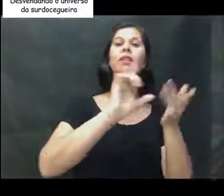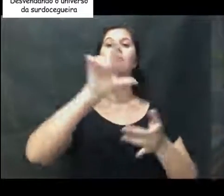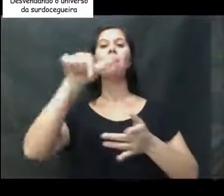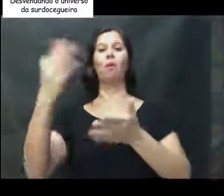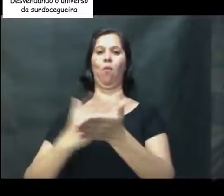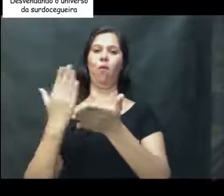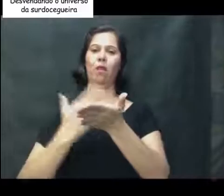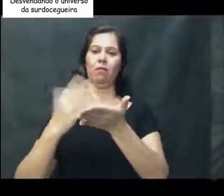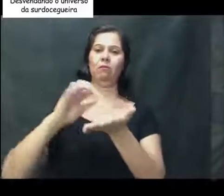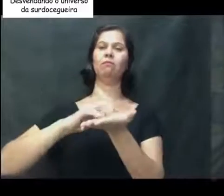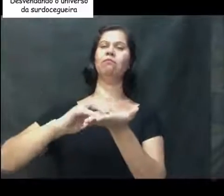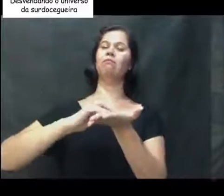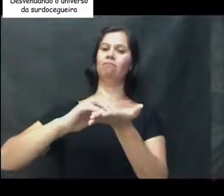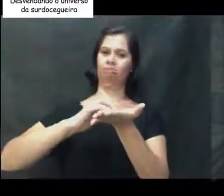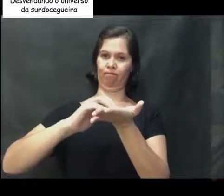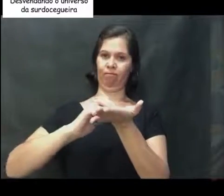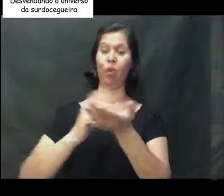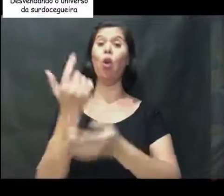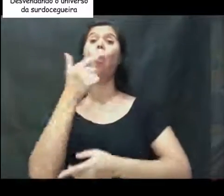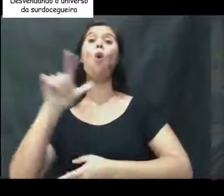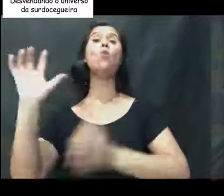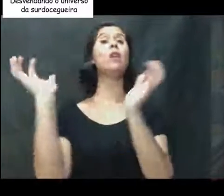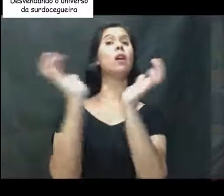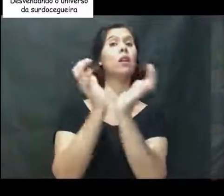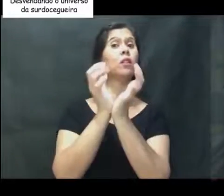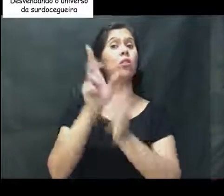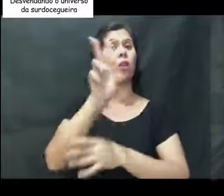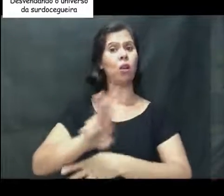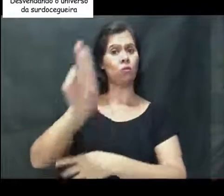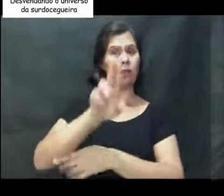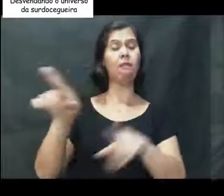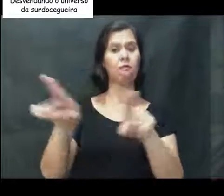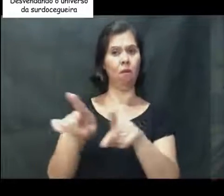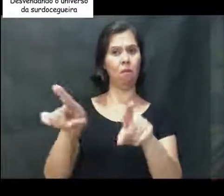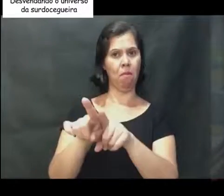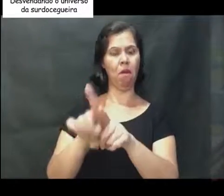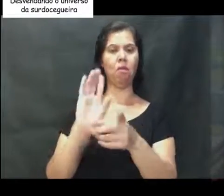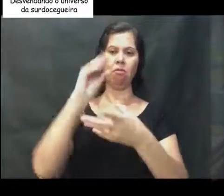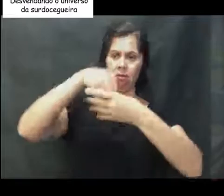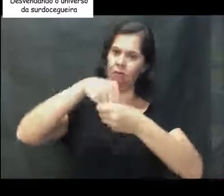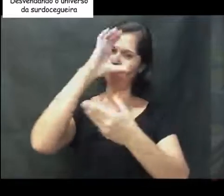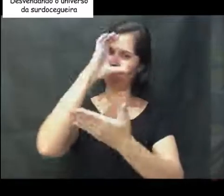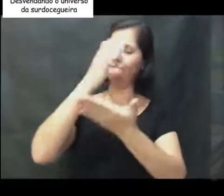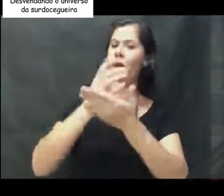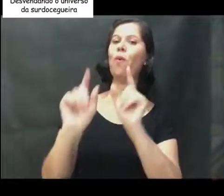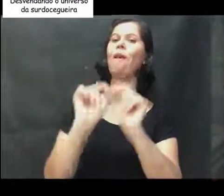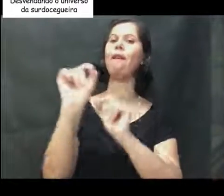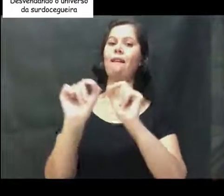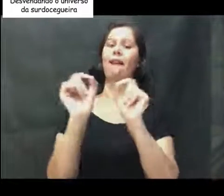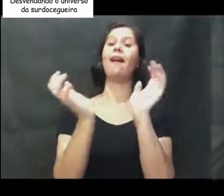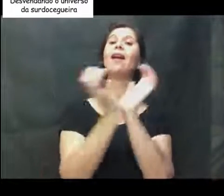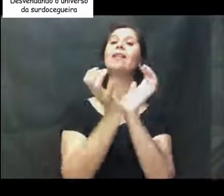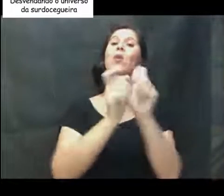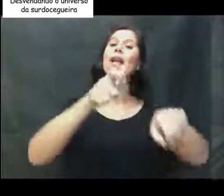The other type of tactile symbol, another category of tactile symbol that I used in my thesis, was the category